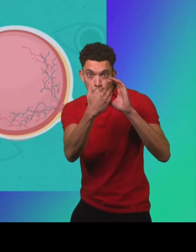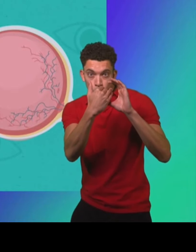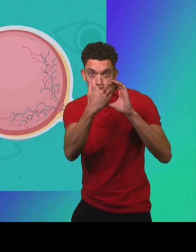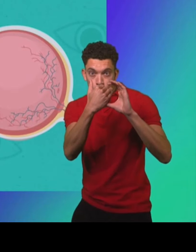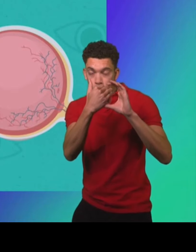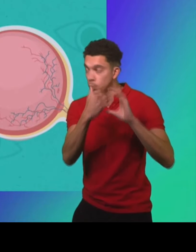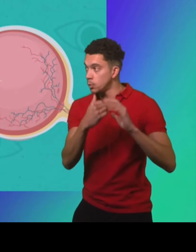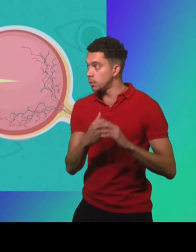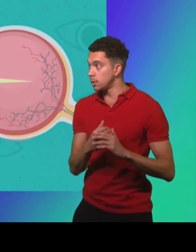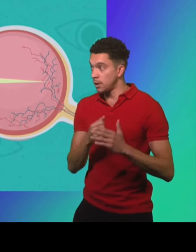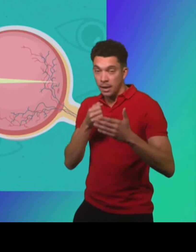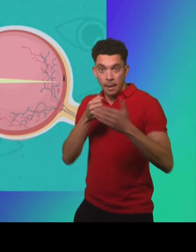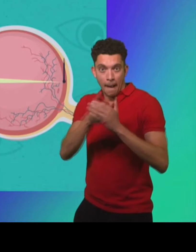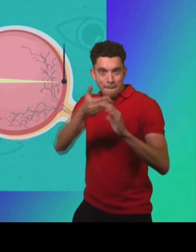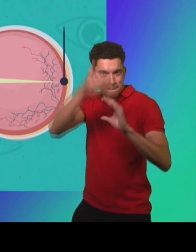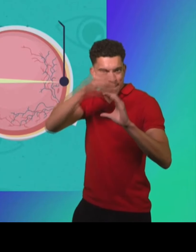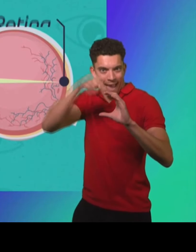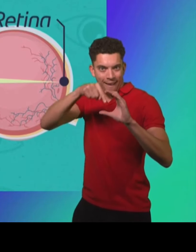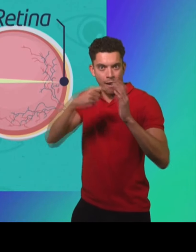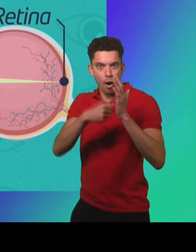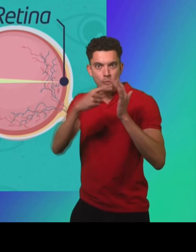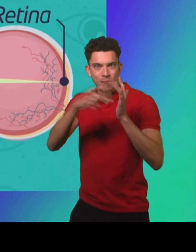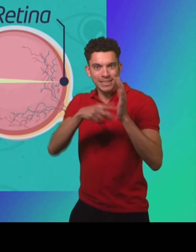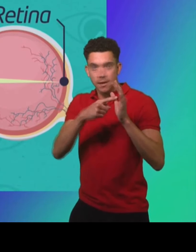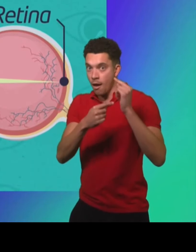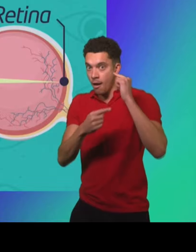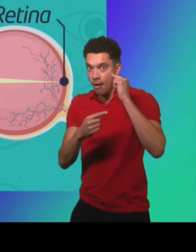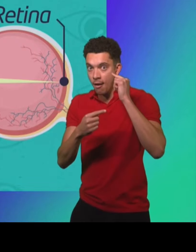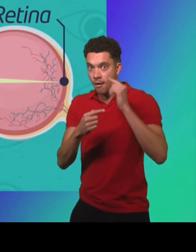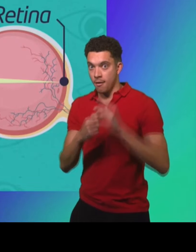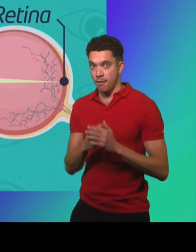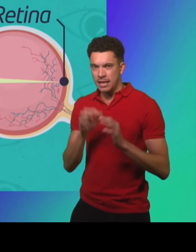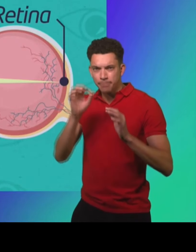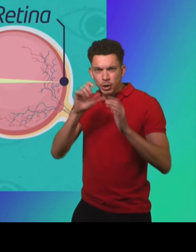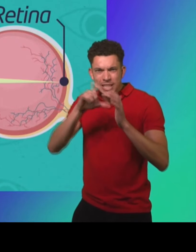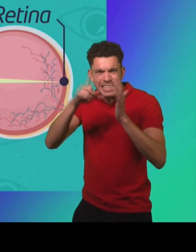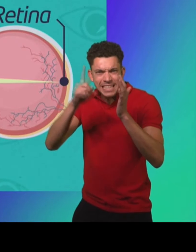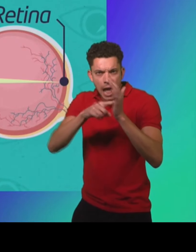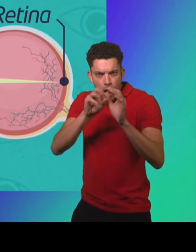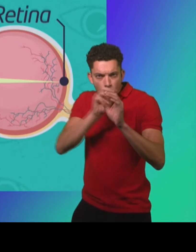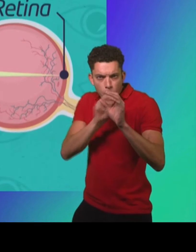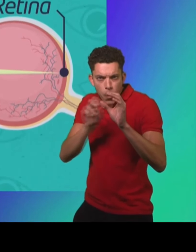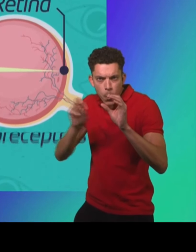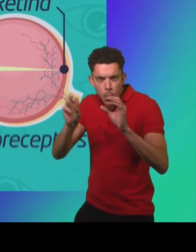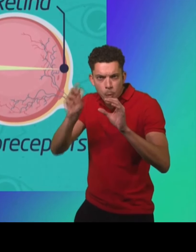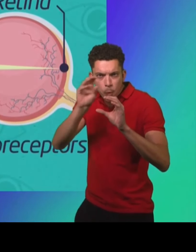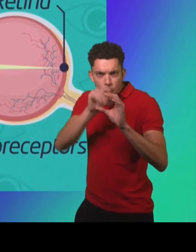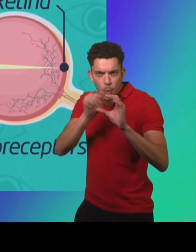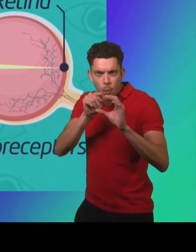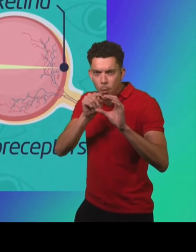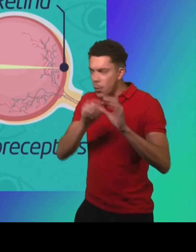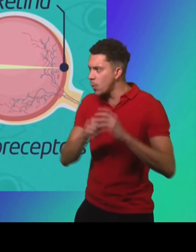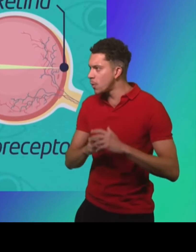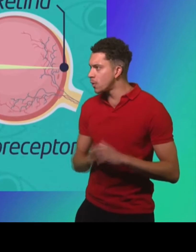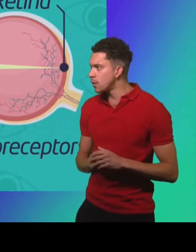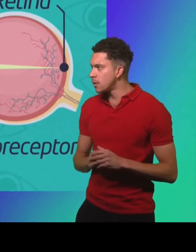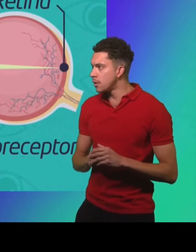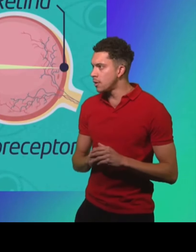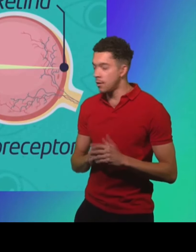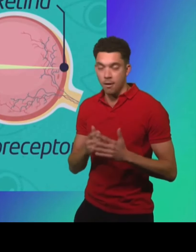light. This then hits the back of our eye, called the retina. This is covered in very special cells called photoreceptors, which